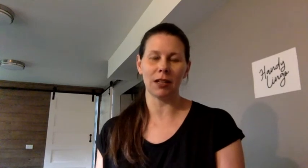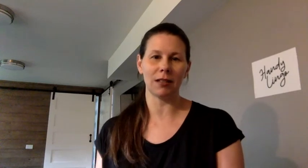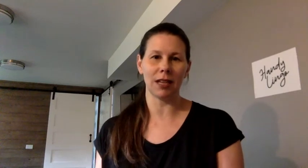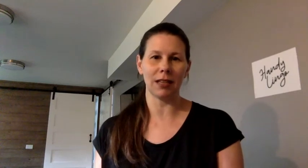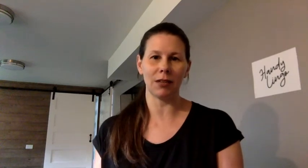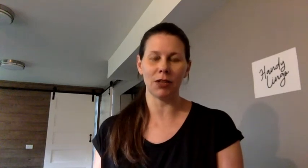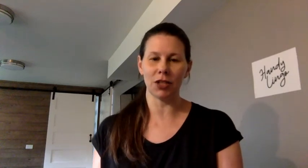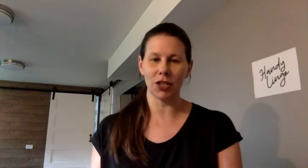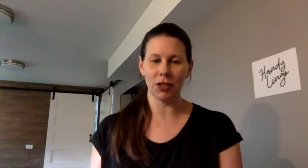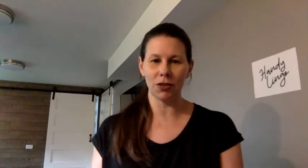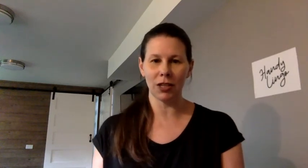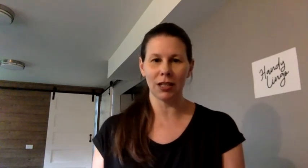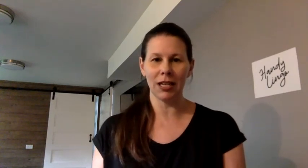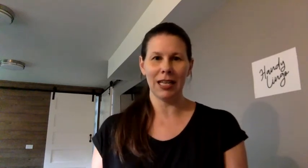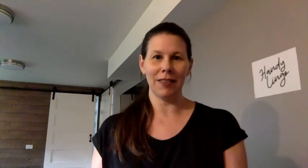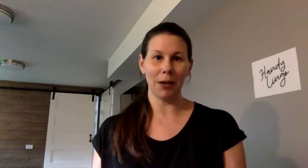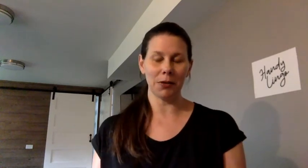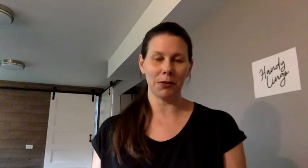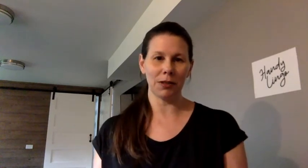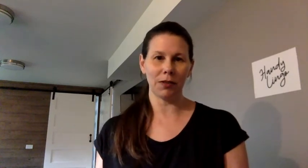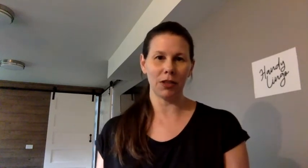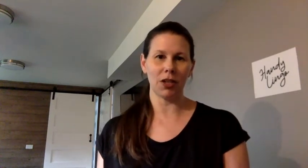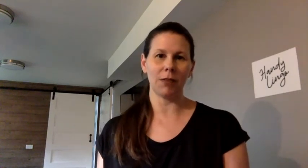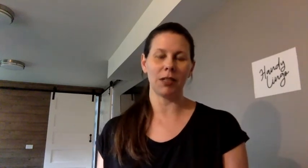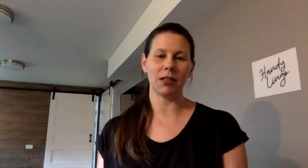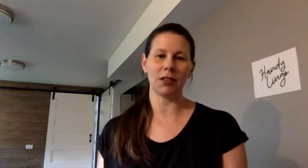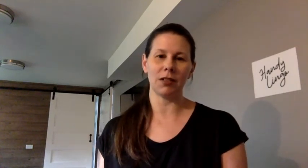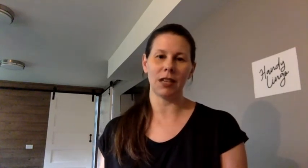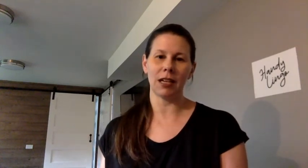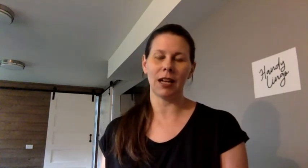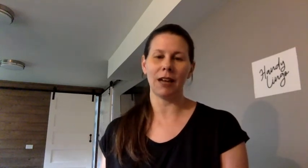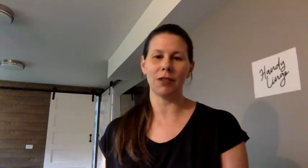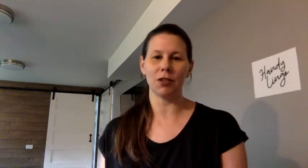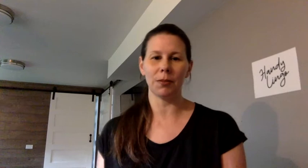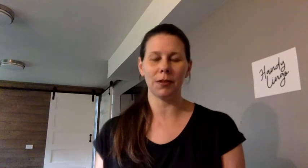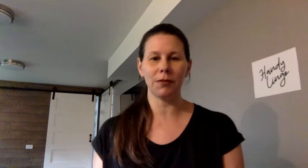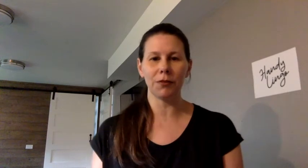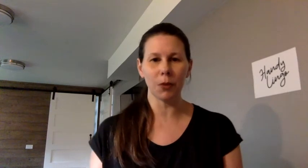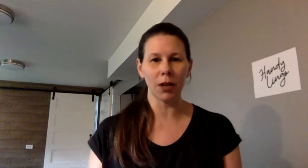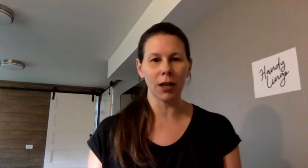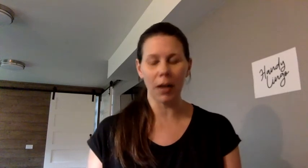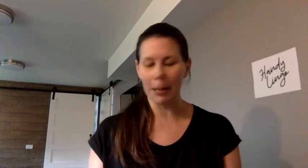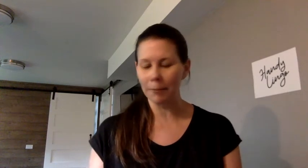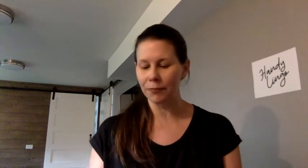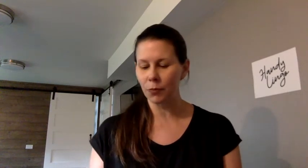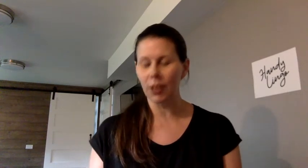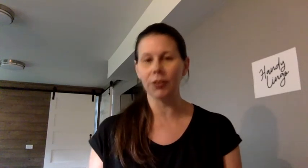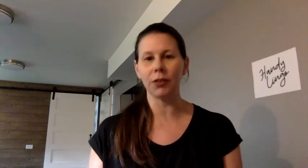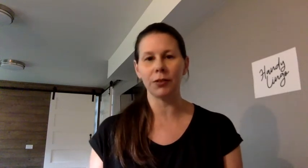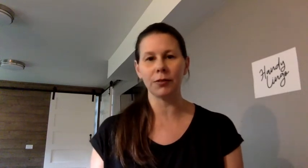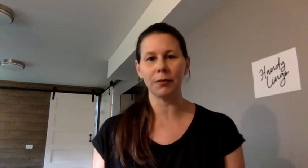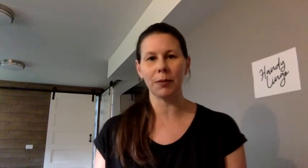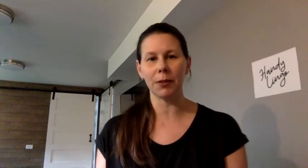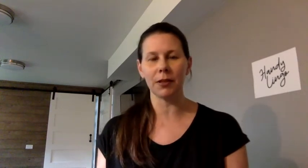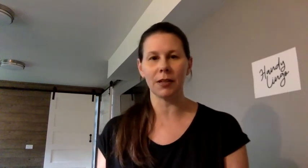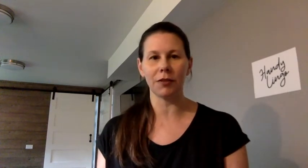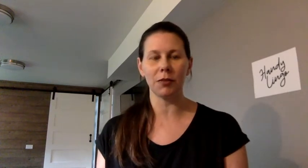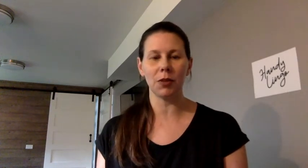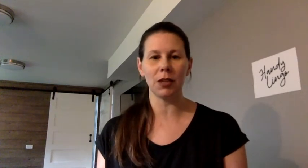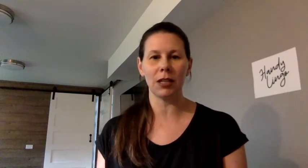sign language to children. That was a really fun job to consult on. I've interpreted for well-known people in the deaf community. I've